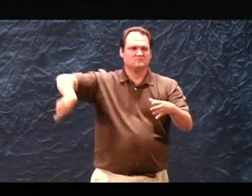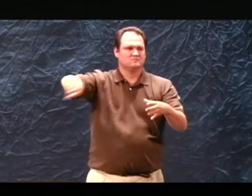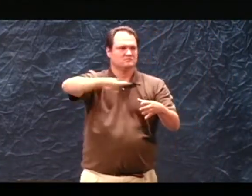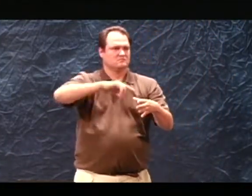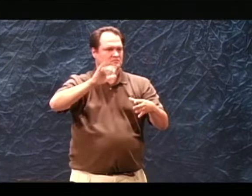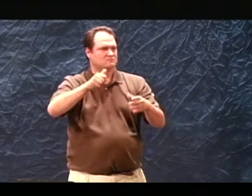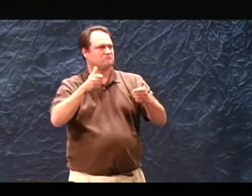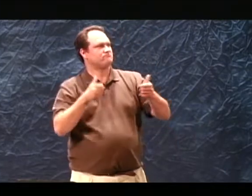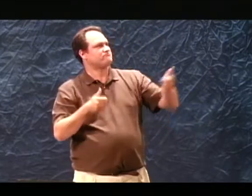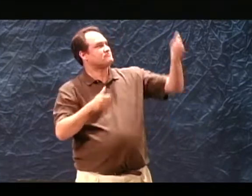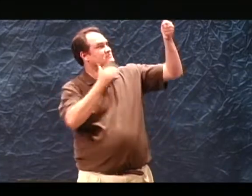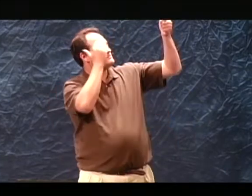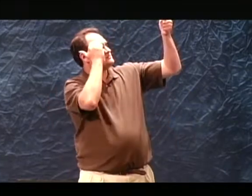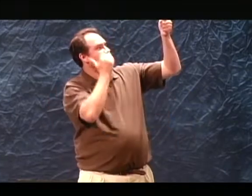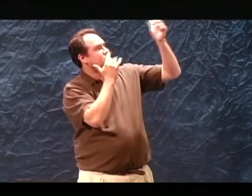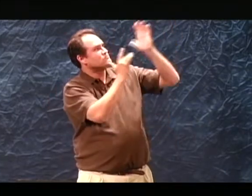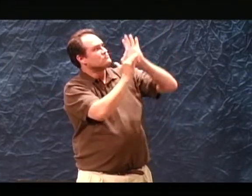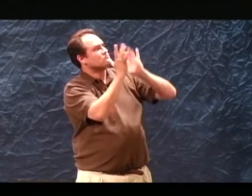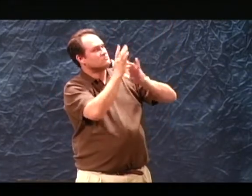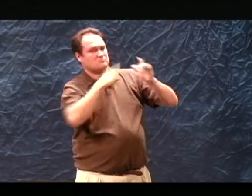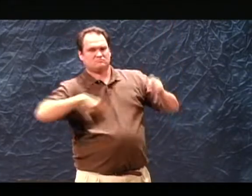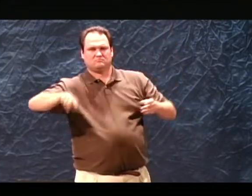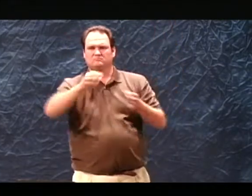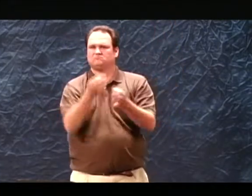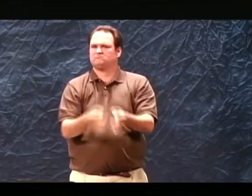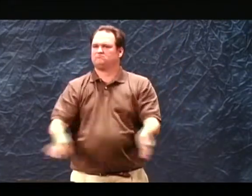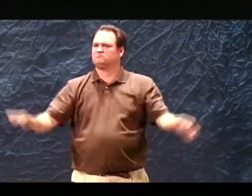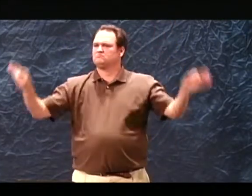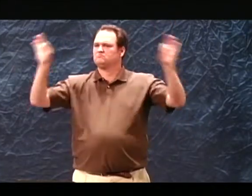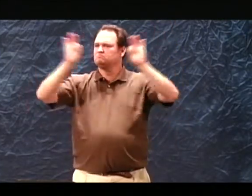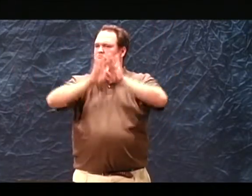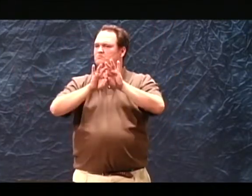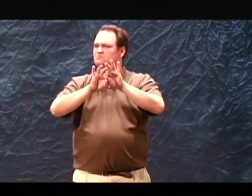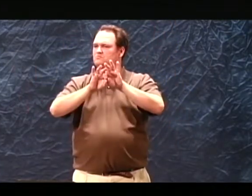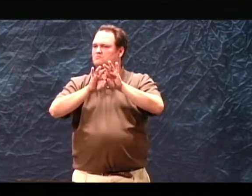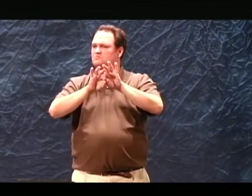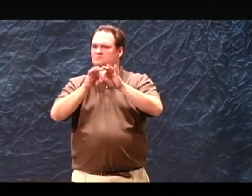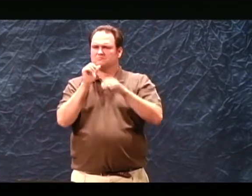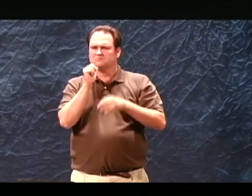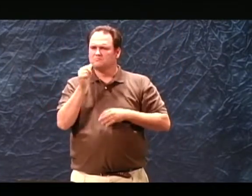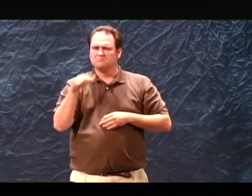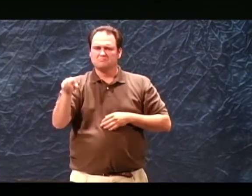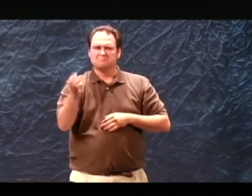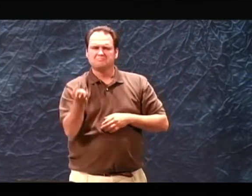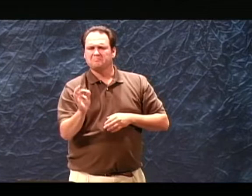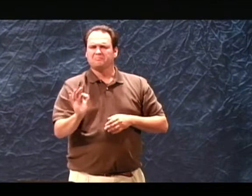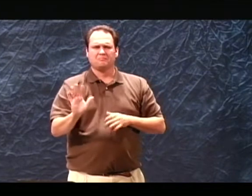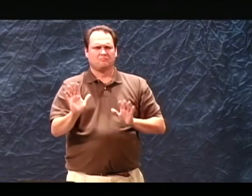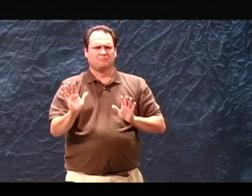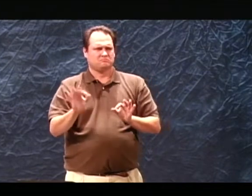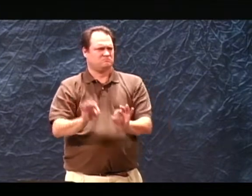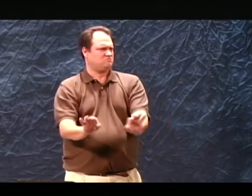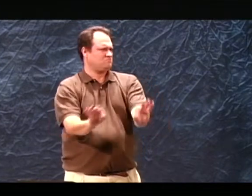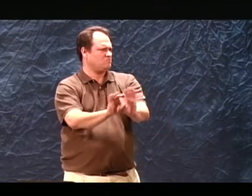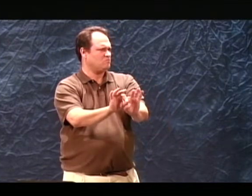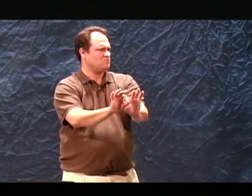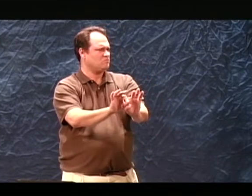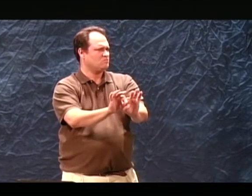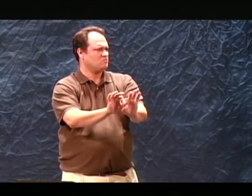and from that we learn the lesson that if the church is the body of christ how important it is that it works together and